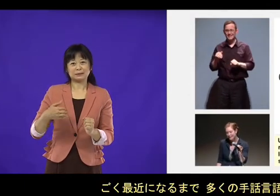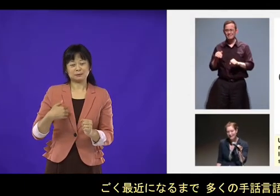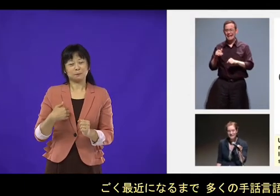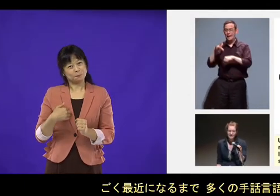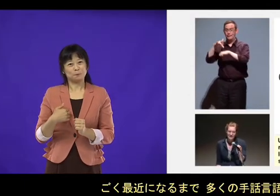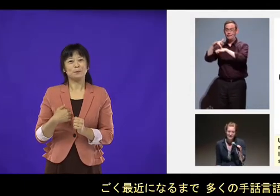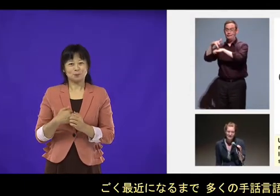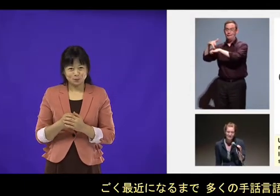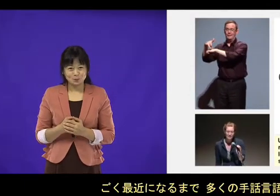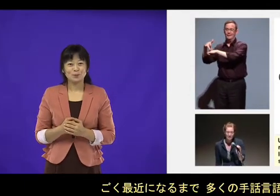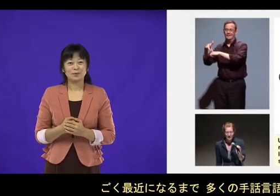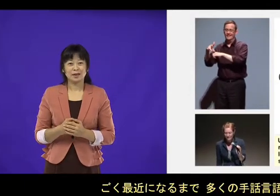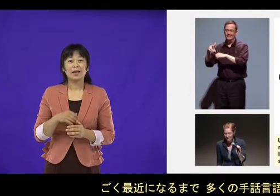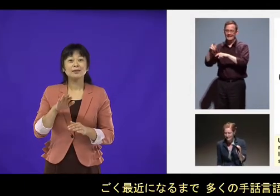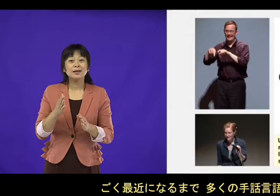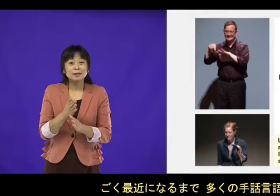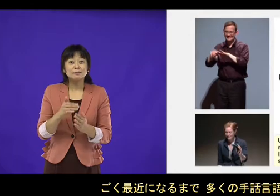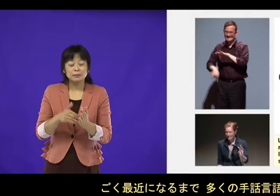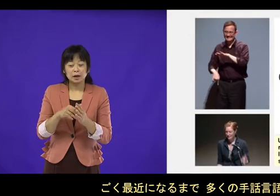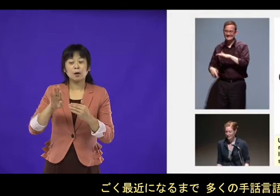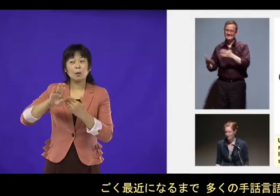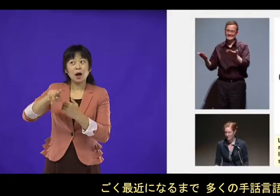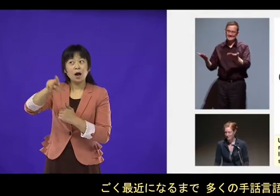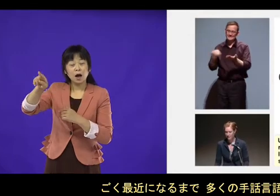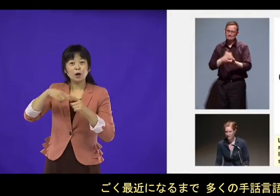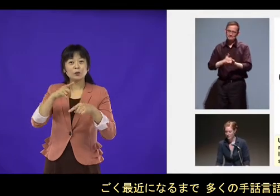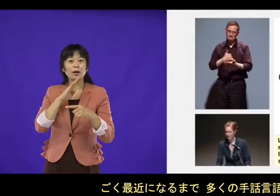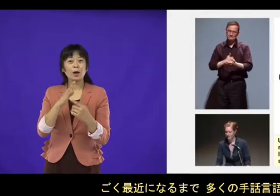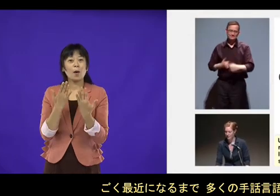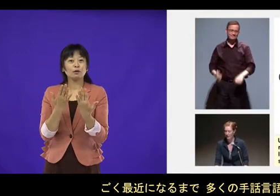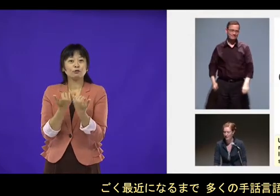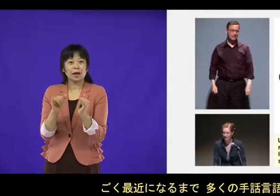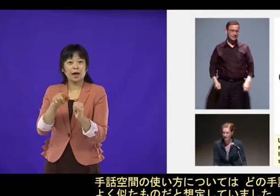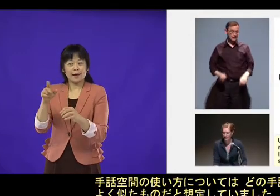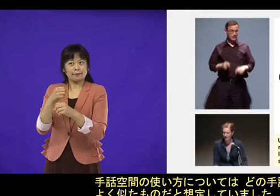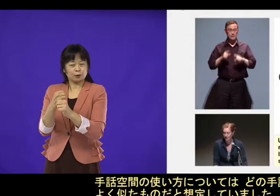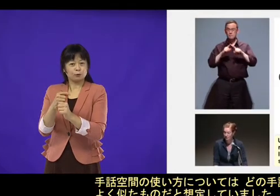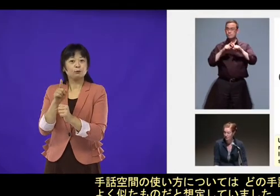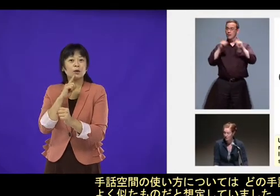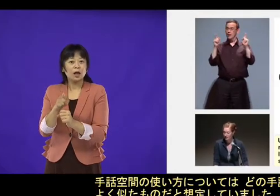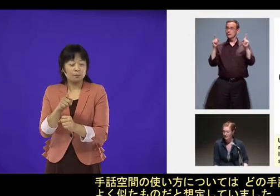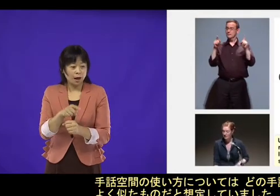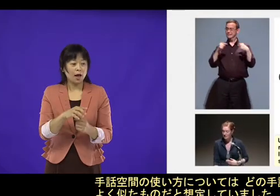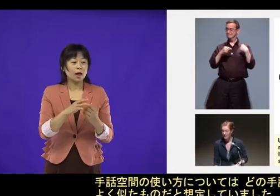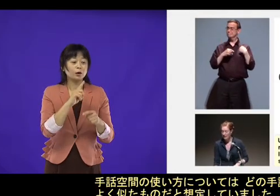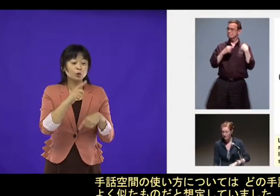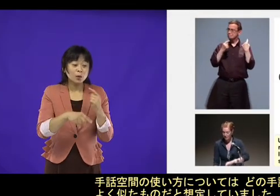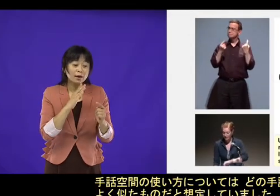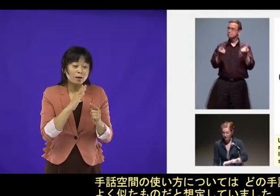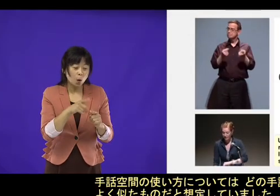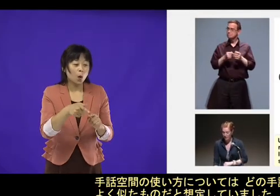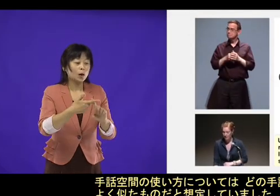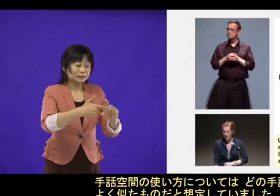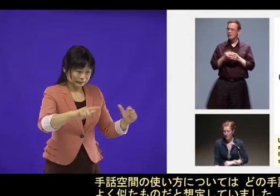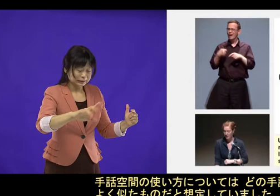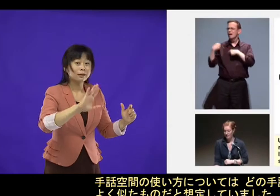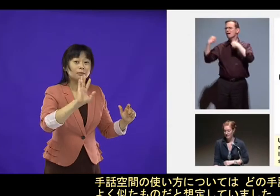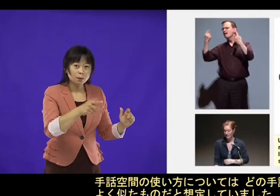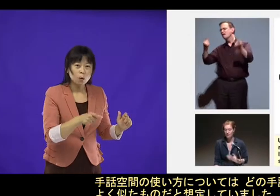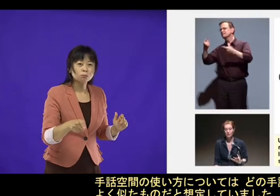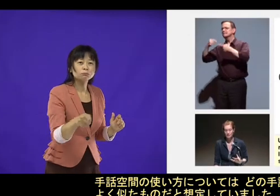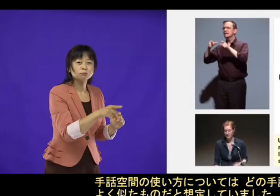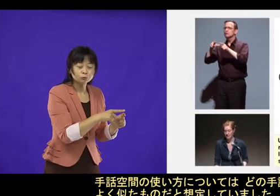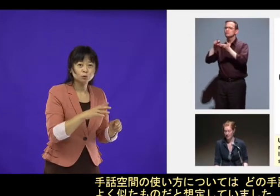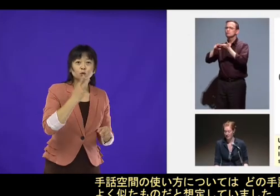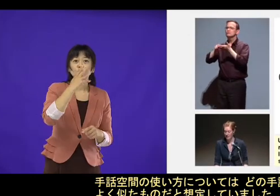But basically, until quite recently, many sign language researchers have, in fact, assumed that sign languages look very much alike